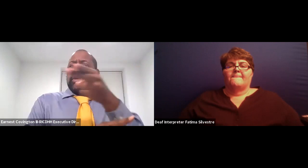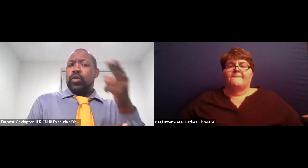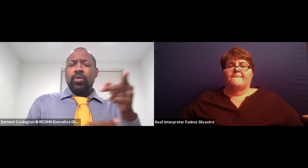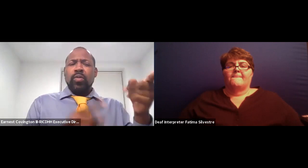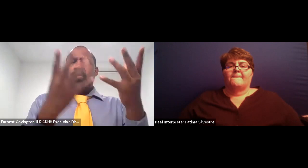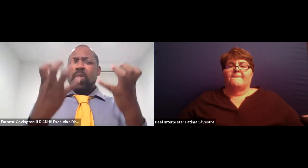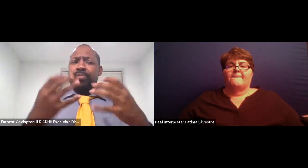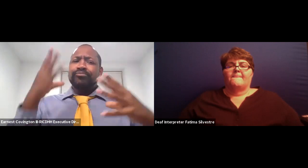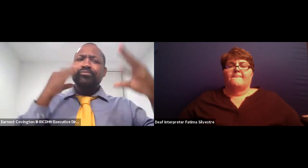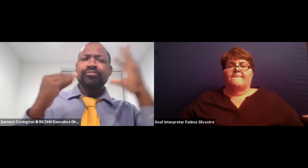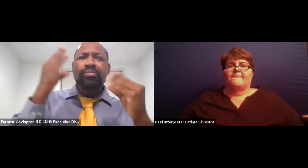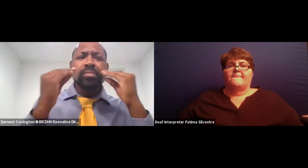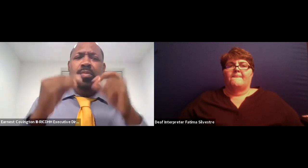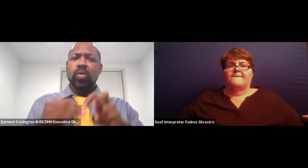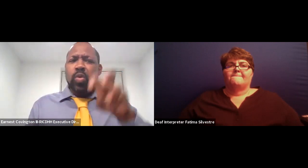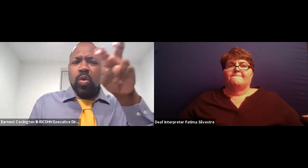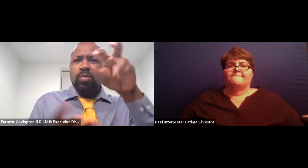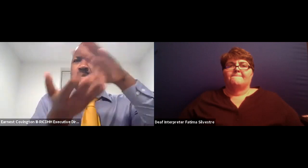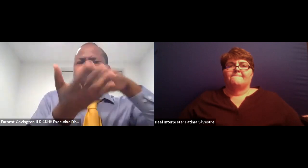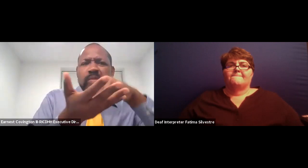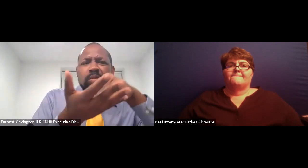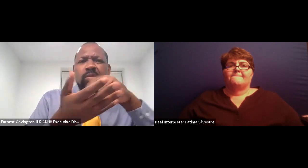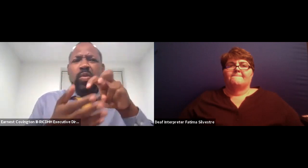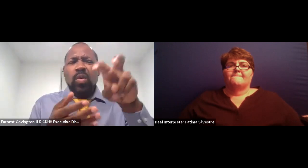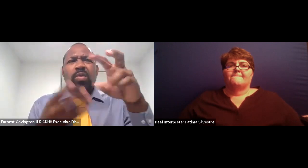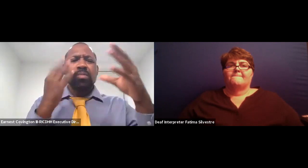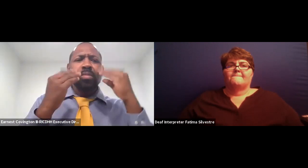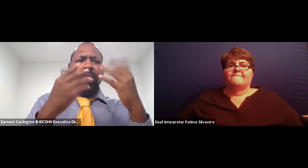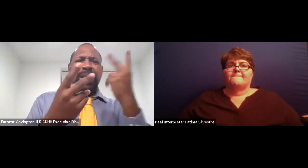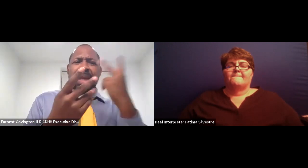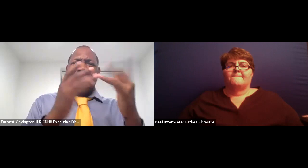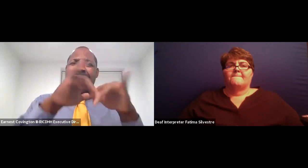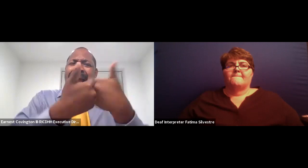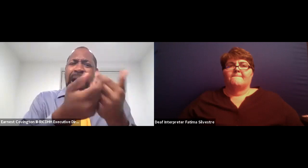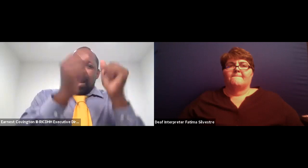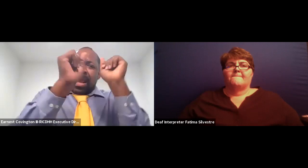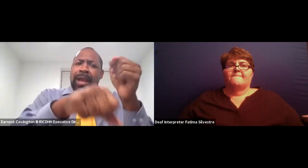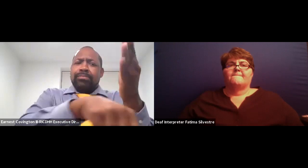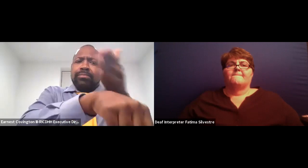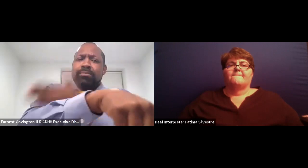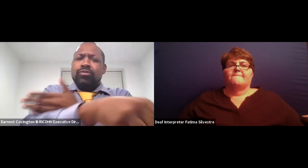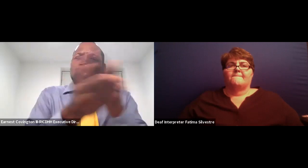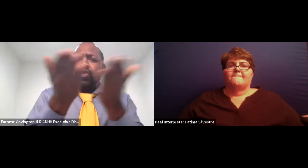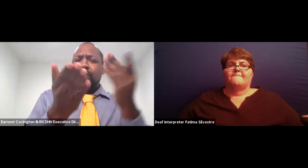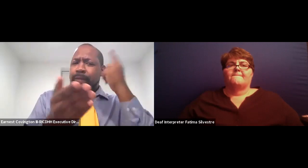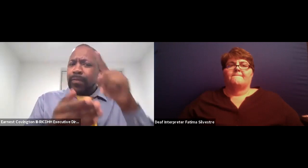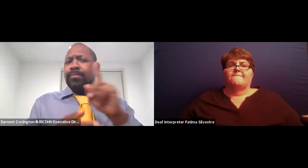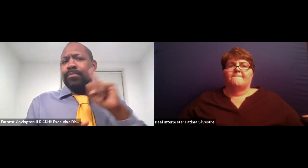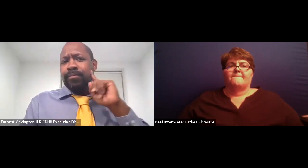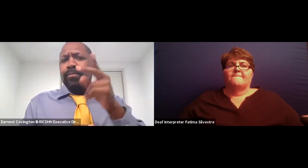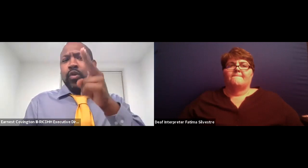commission because as she was becoming hard of hearing, losing her hearing, she wanted to learn as much as she possibly